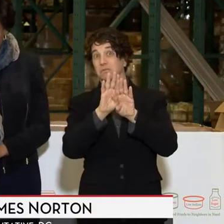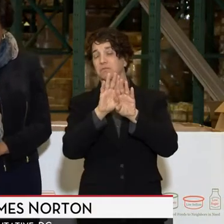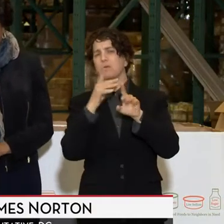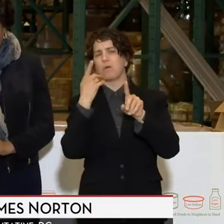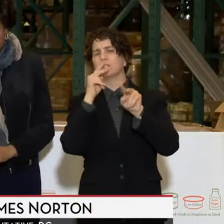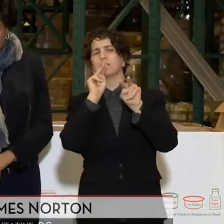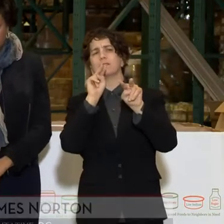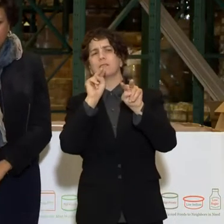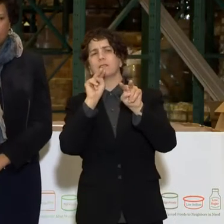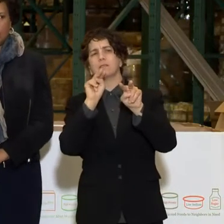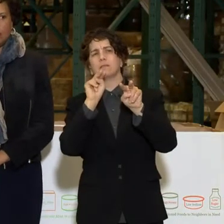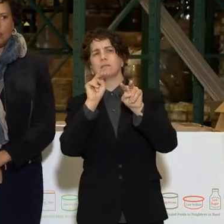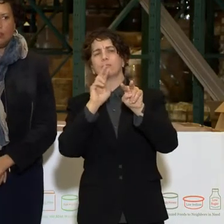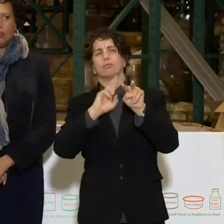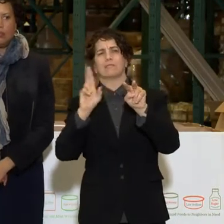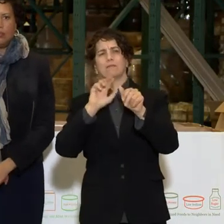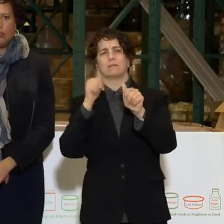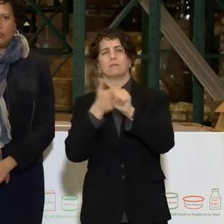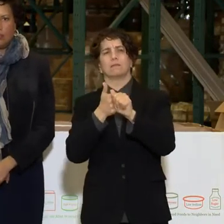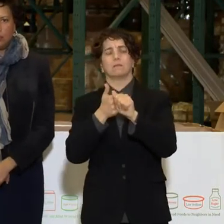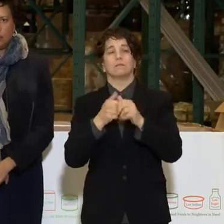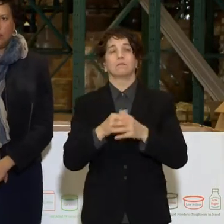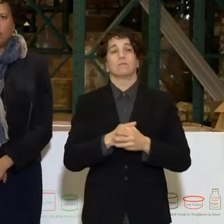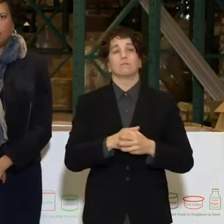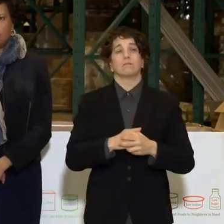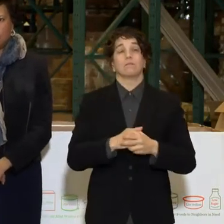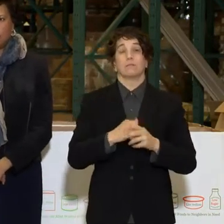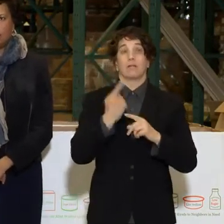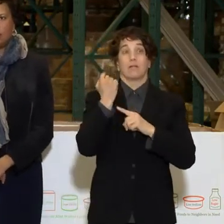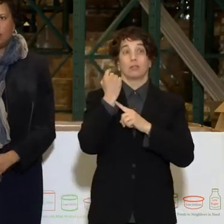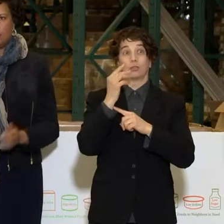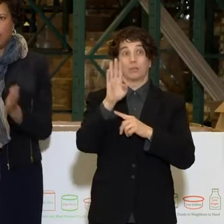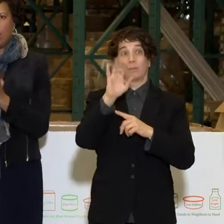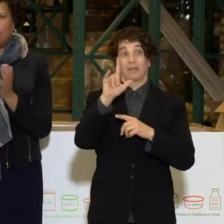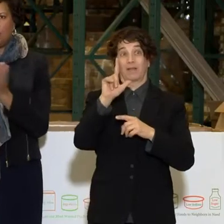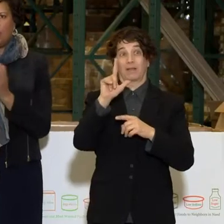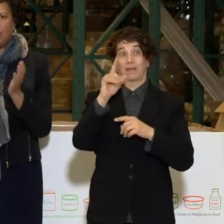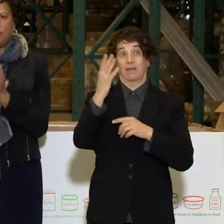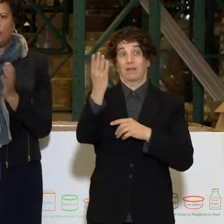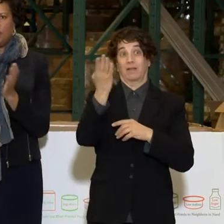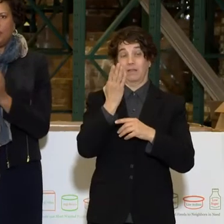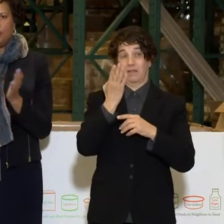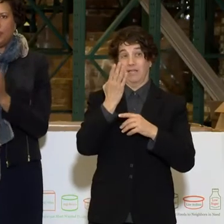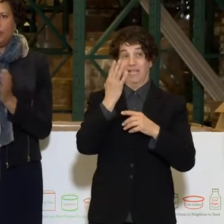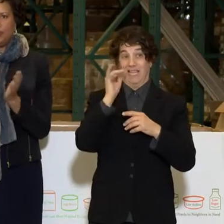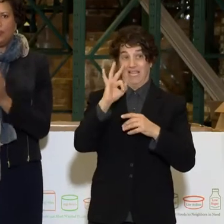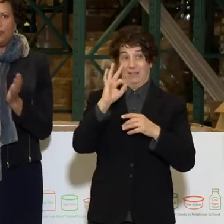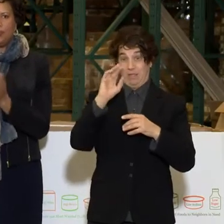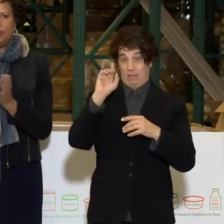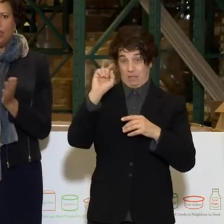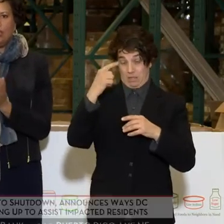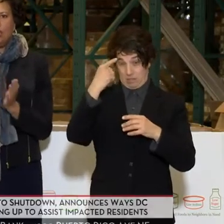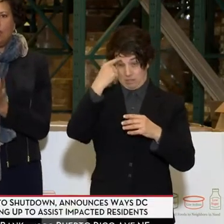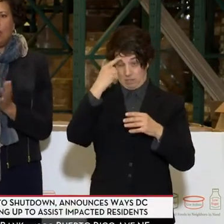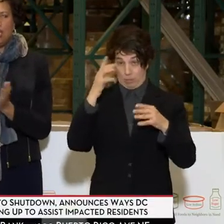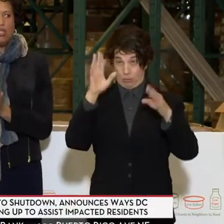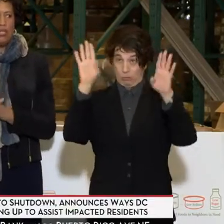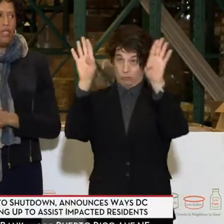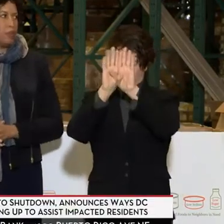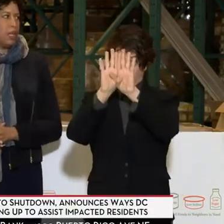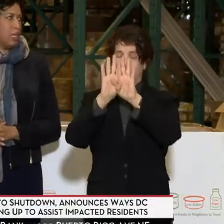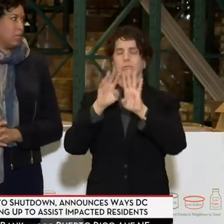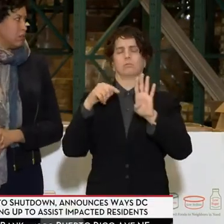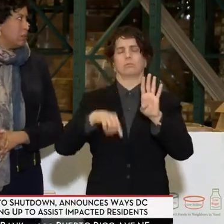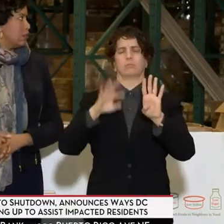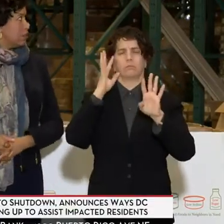bill that says if the federal government shuts down, the district will remain open. That's the only reason the district is not